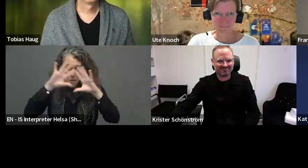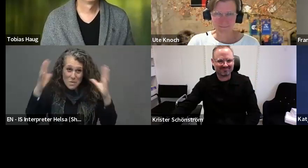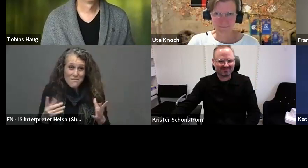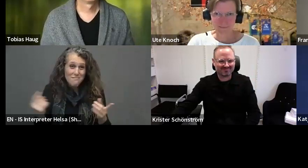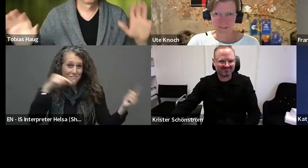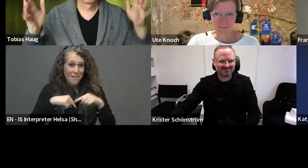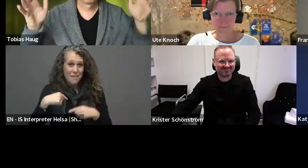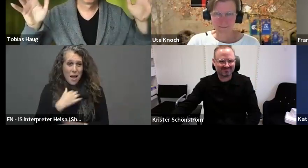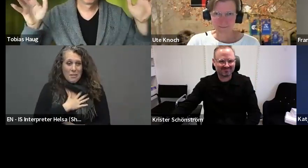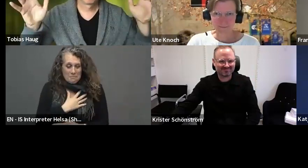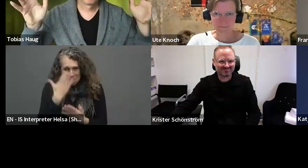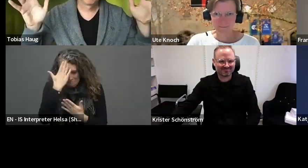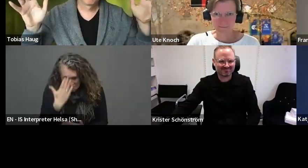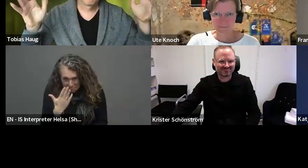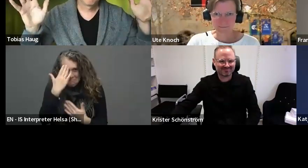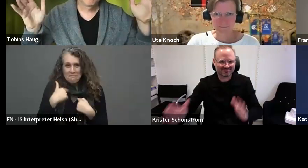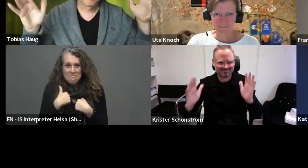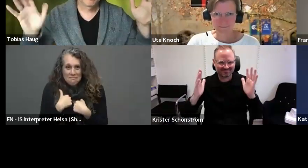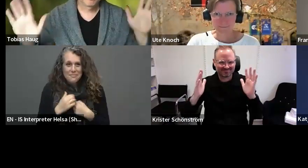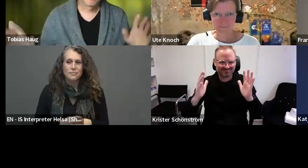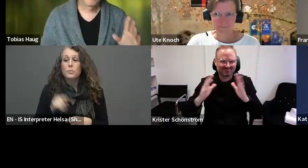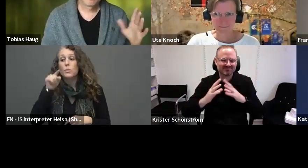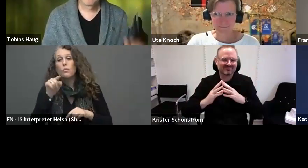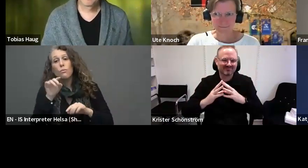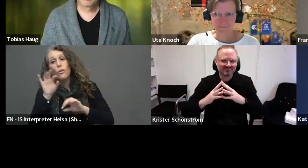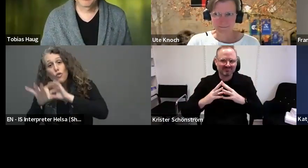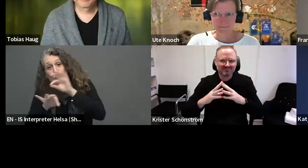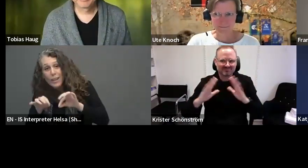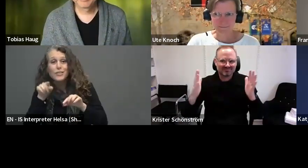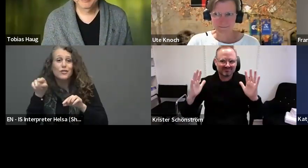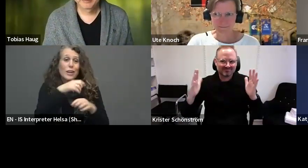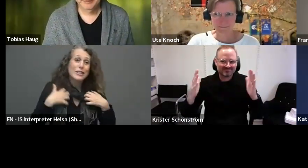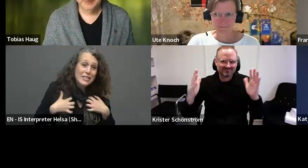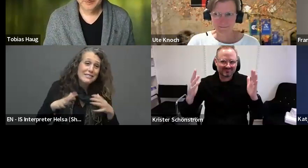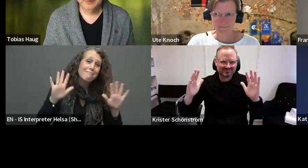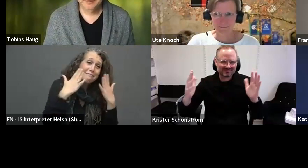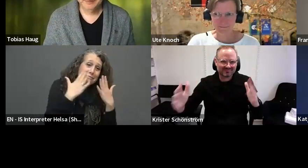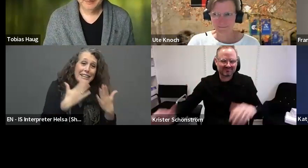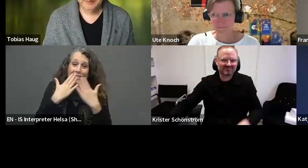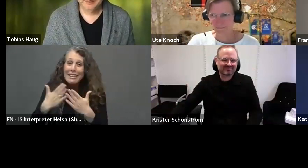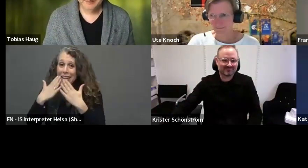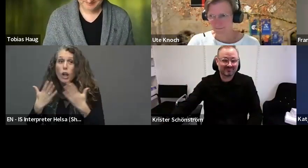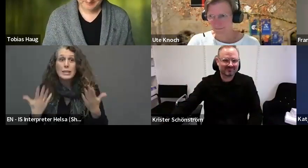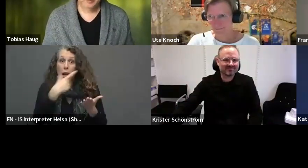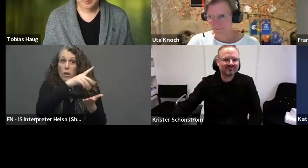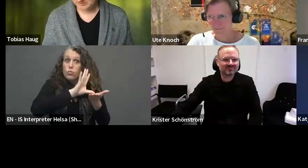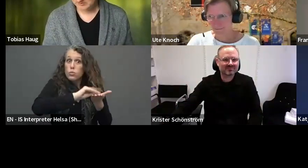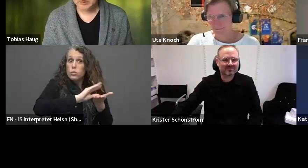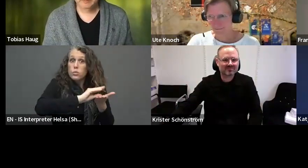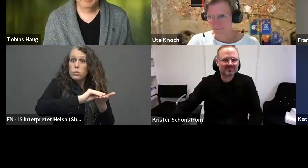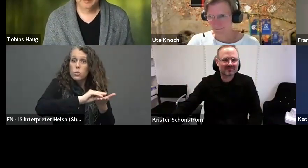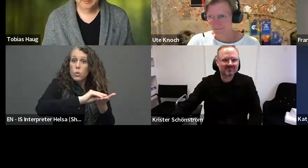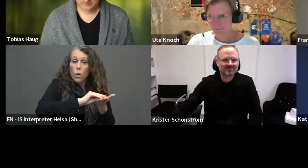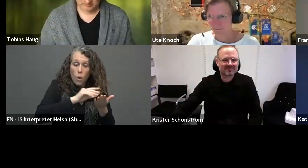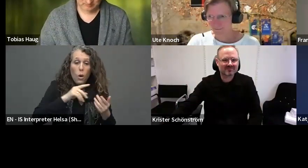today. Thank you for the questions, for the interest. Again, the webinar was recorded, so you will